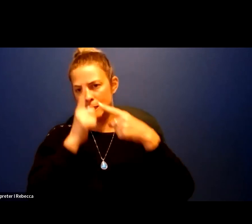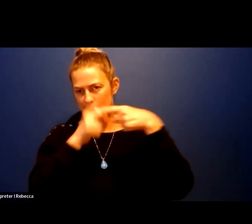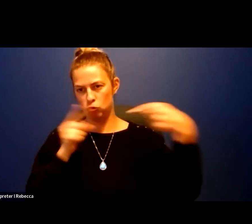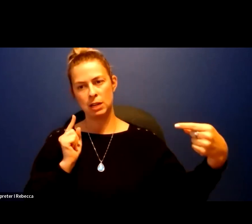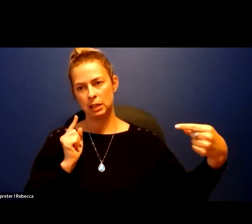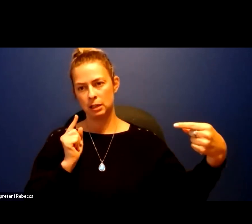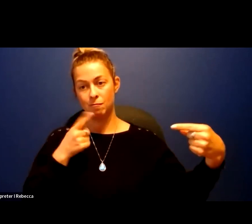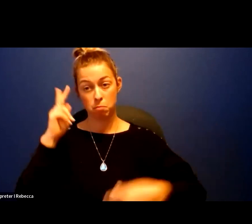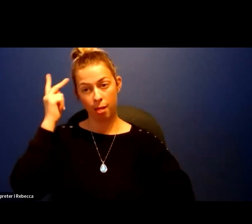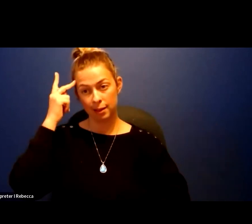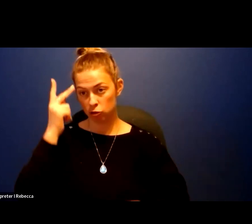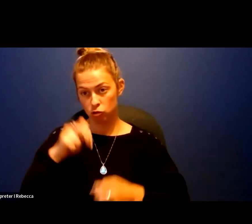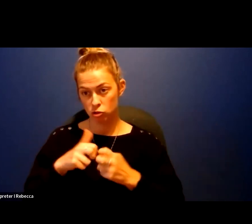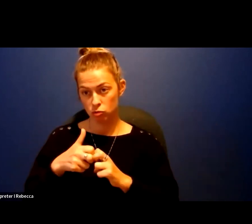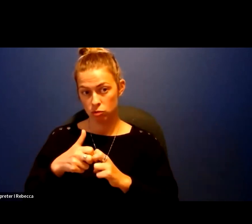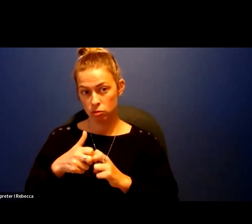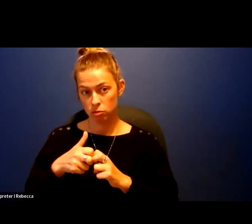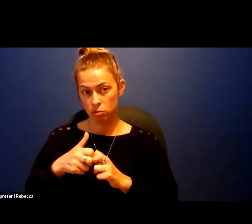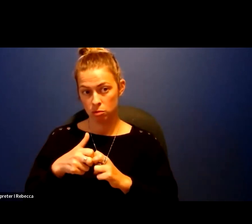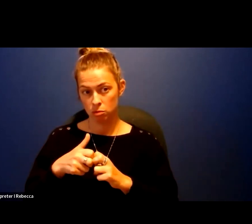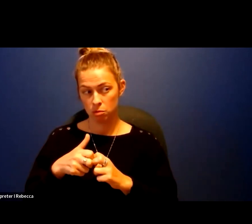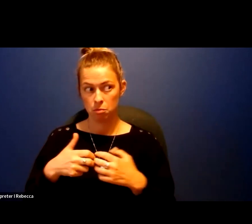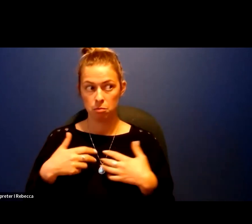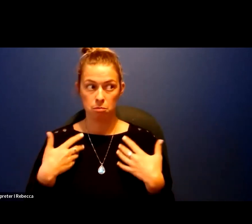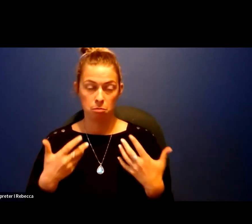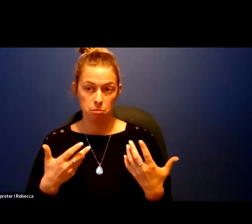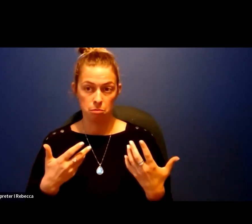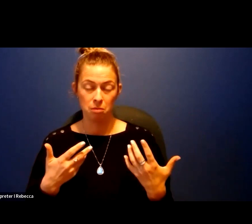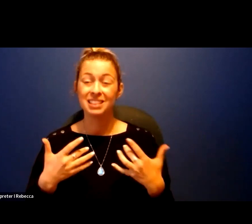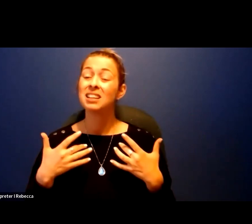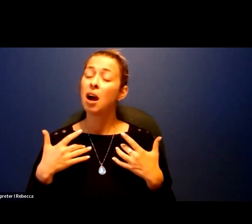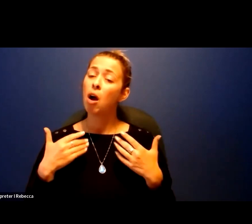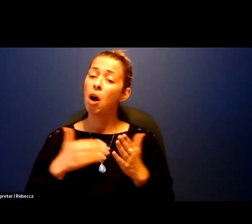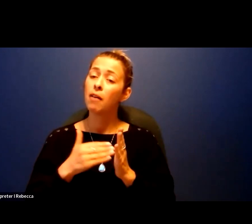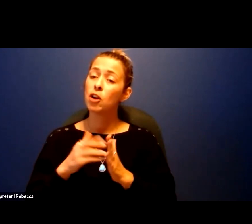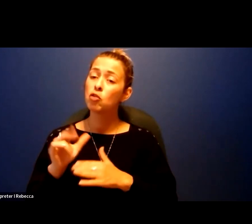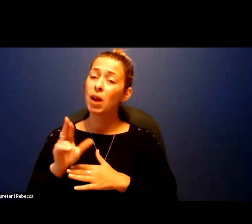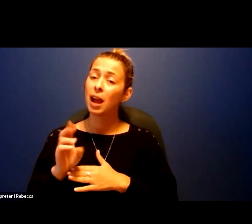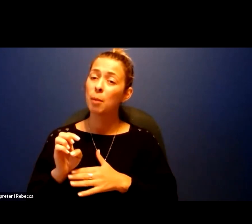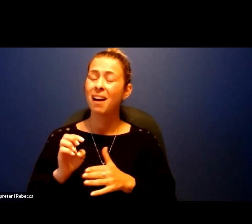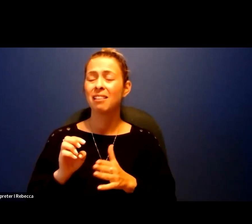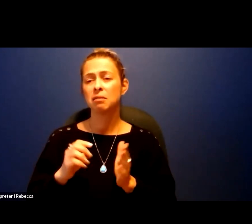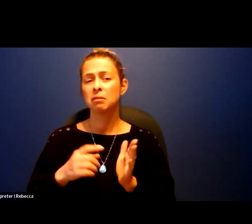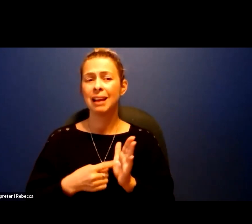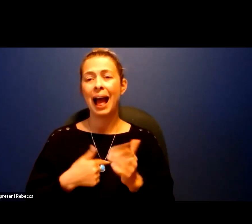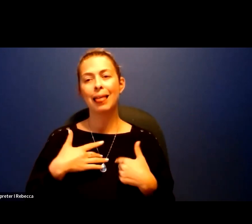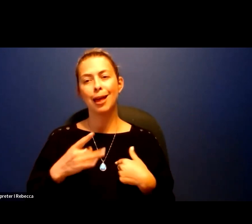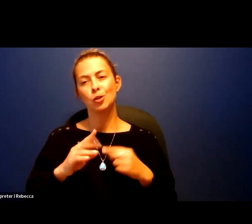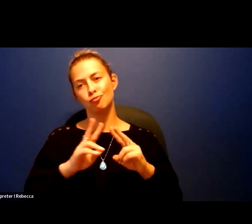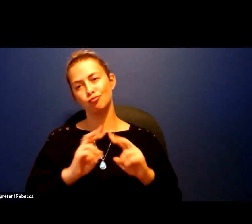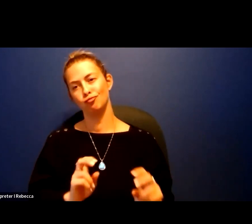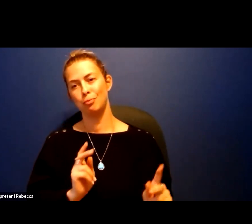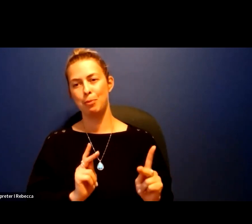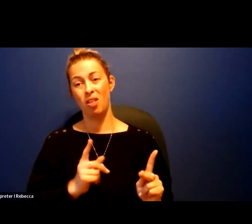think that doesn't need to be rare, but I think the only reason that is because I like them a lot as people. And I think that they're good,